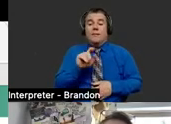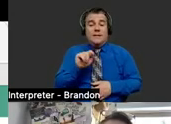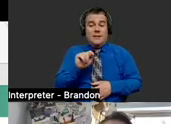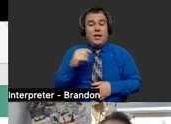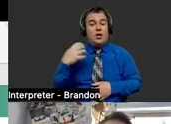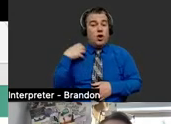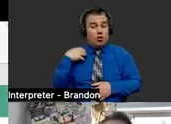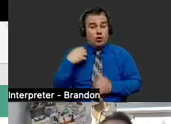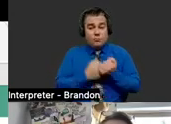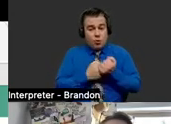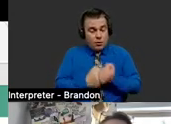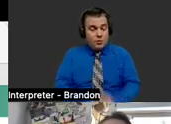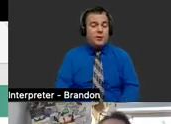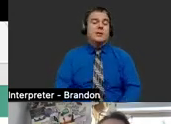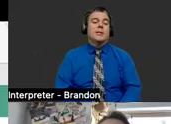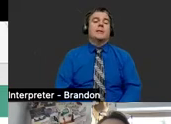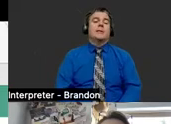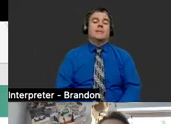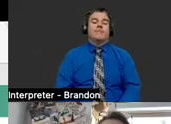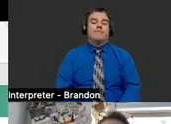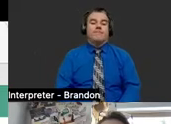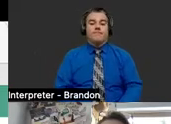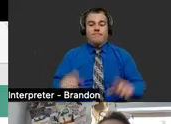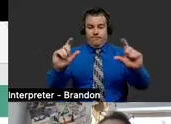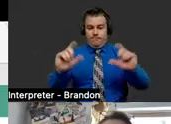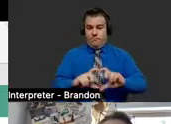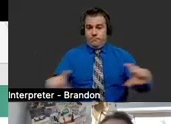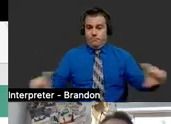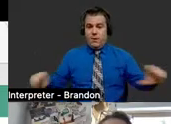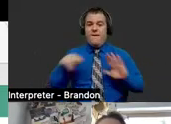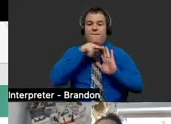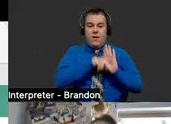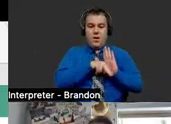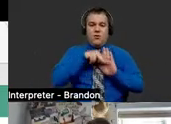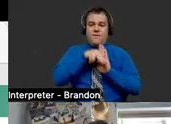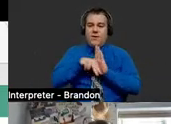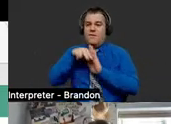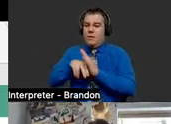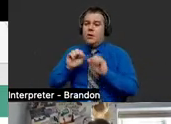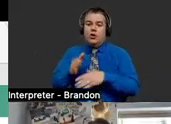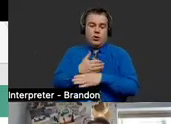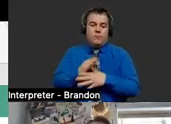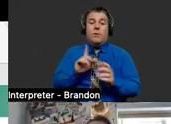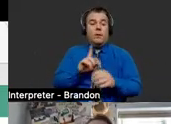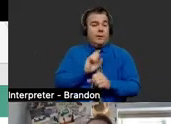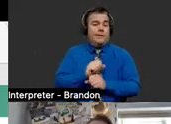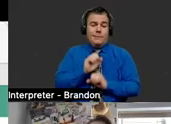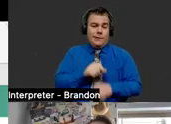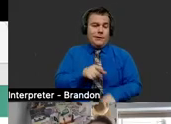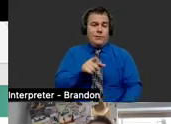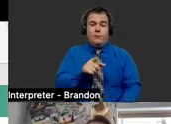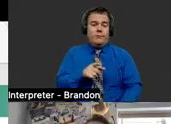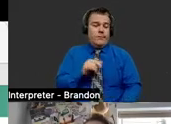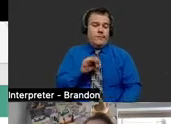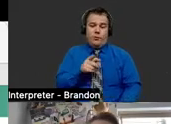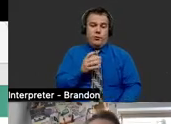support. And then the videos that you can share, like you could literally, if you just